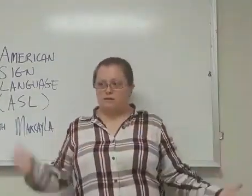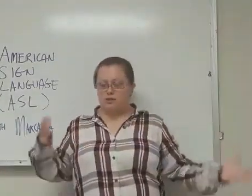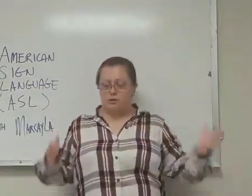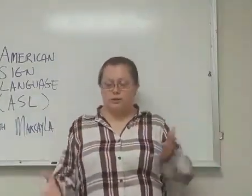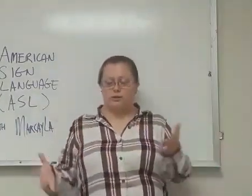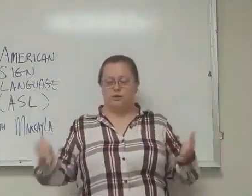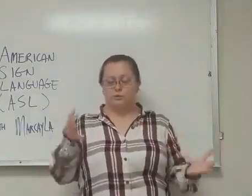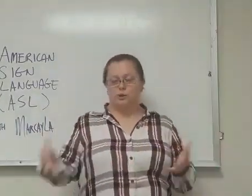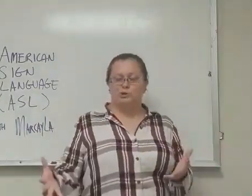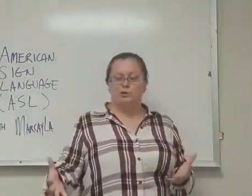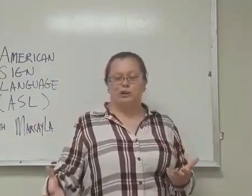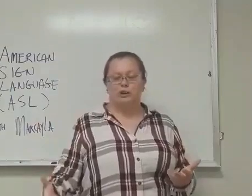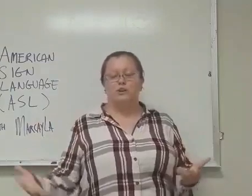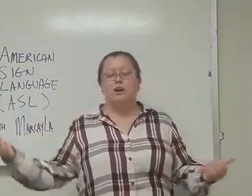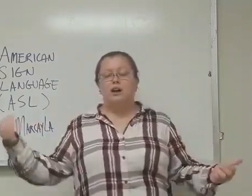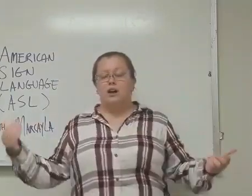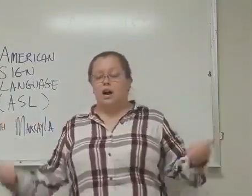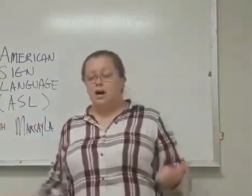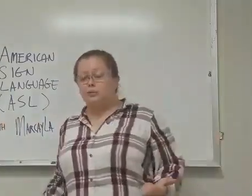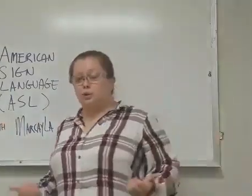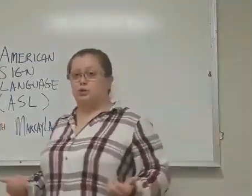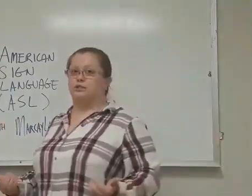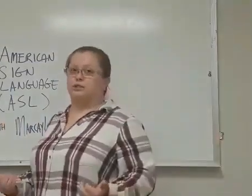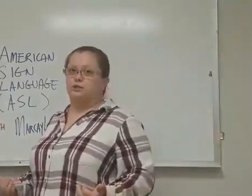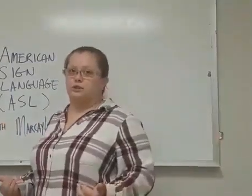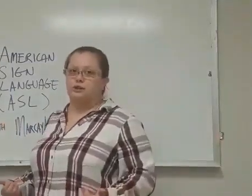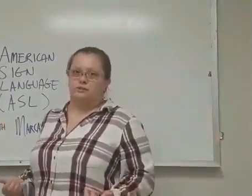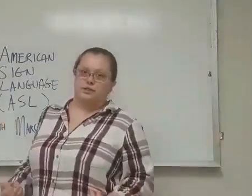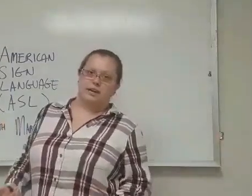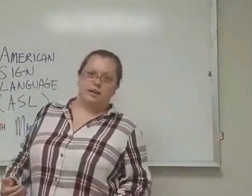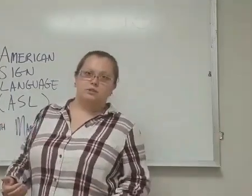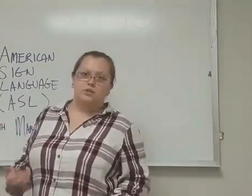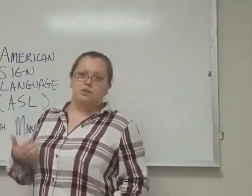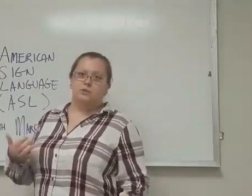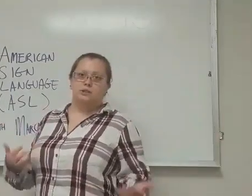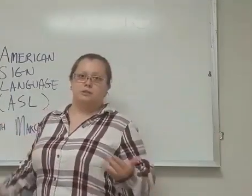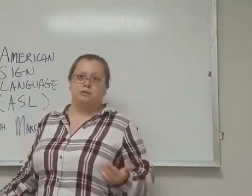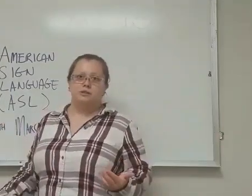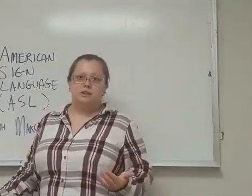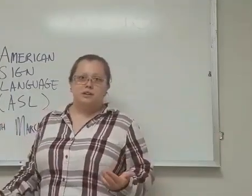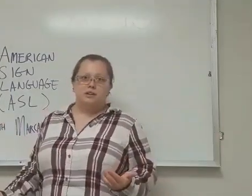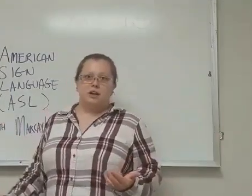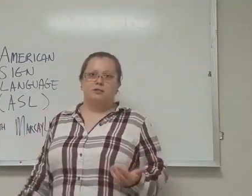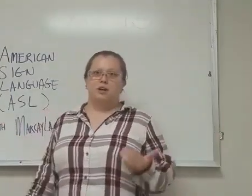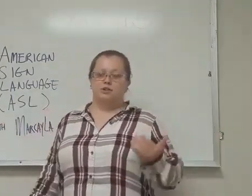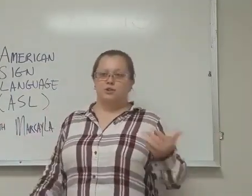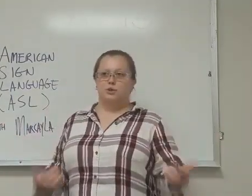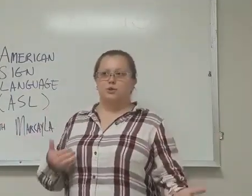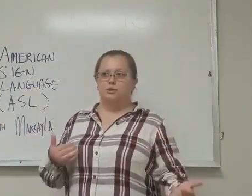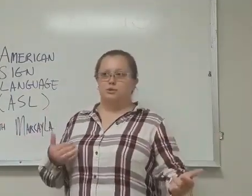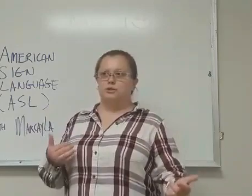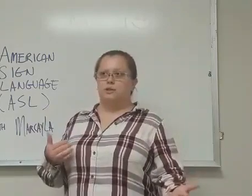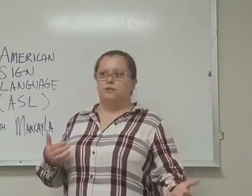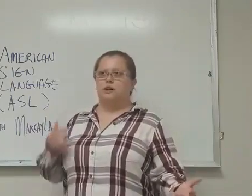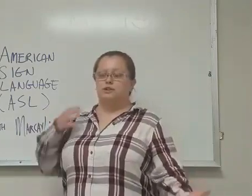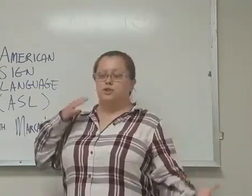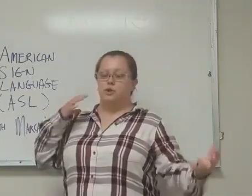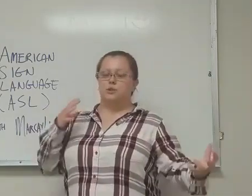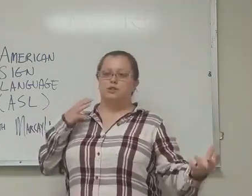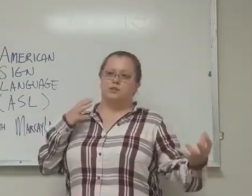do you use it in your personal life? I'm personally using it every day, just because I've gotten so much into the